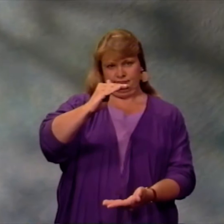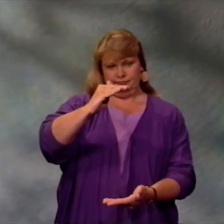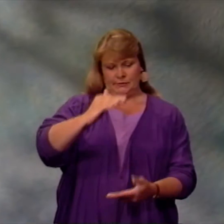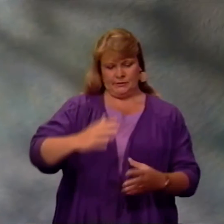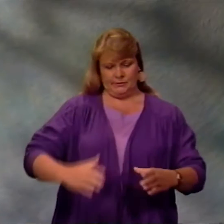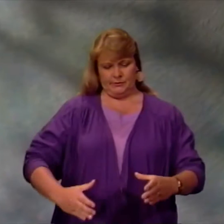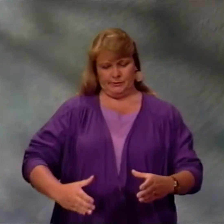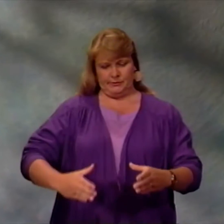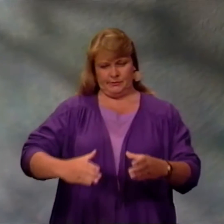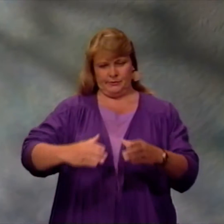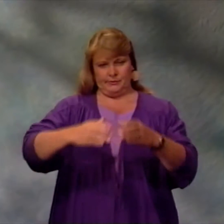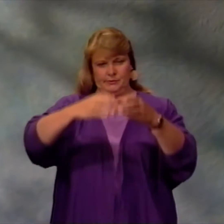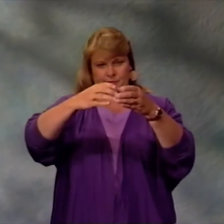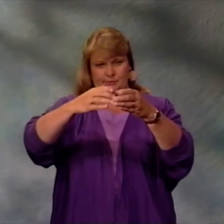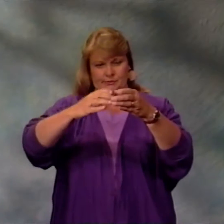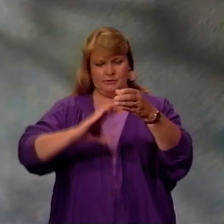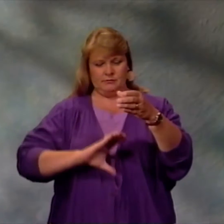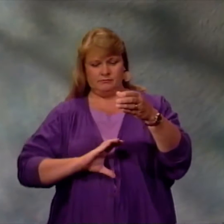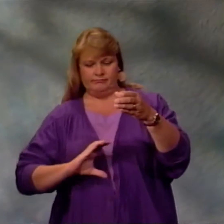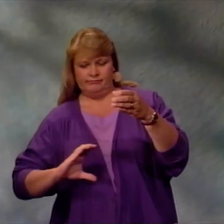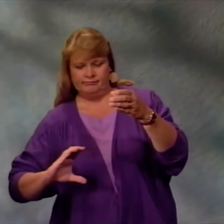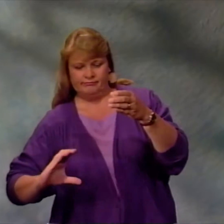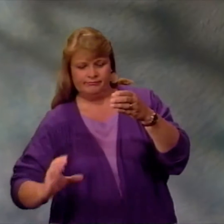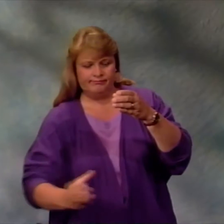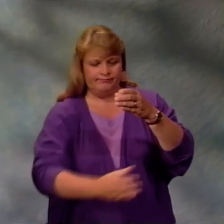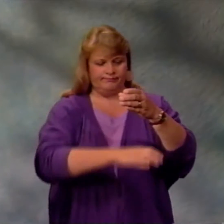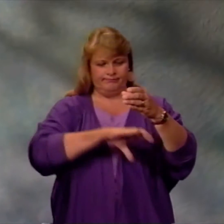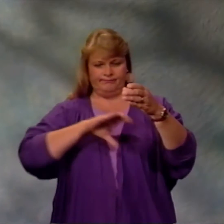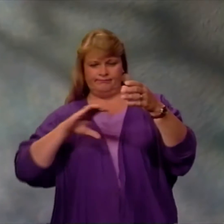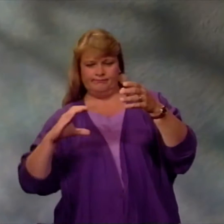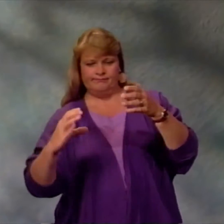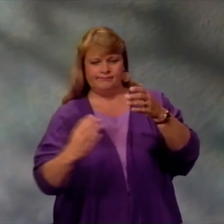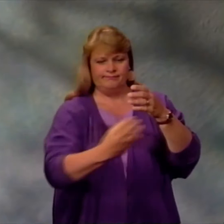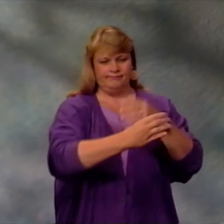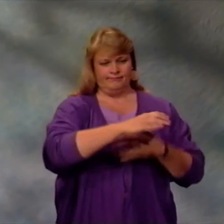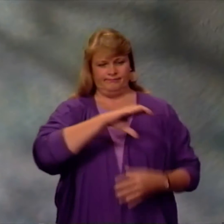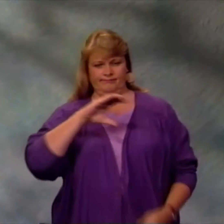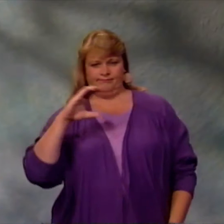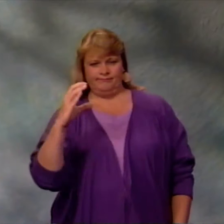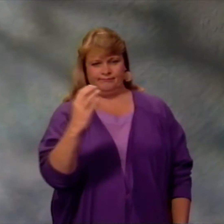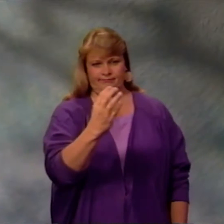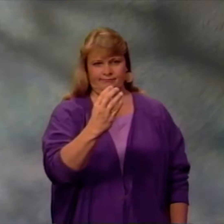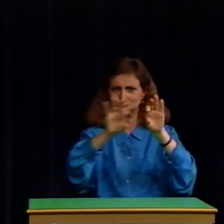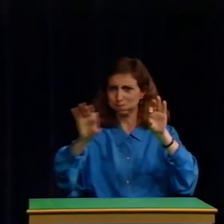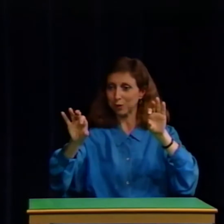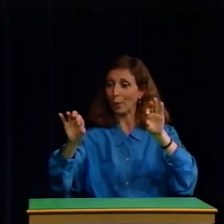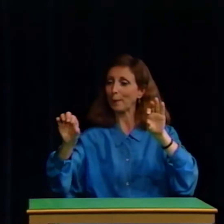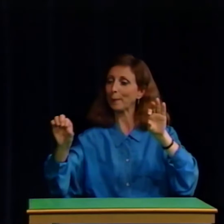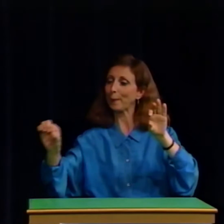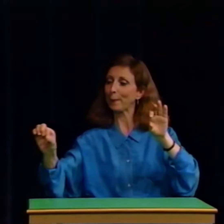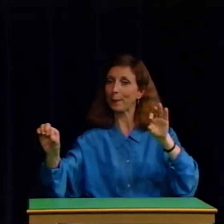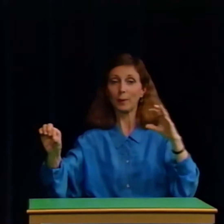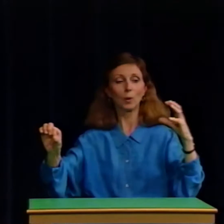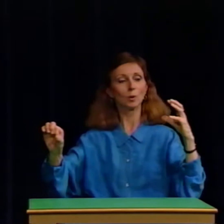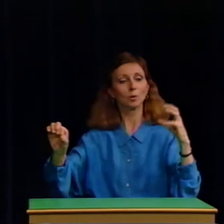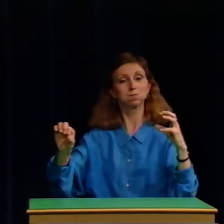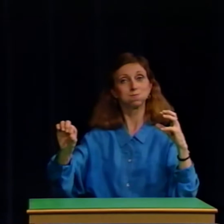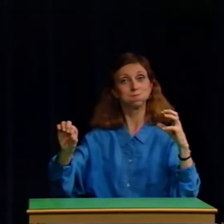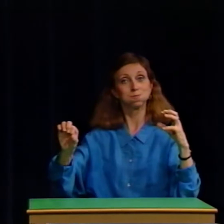went straight to dick. My dick bigger than a bridge. Yo dick look like a little kid's. My dick large like the Chargers. The whole team. Yo